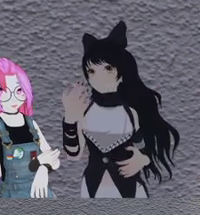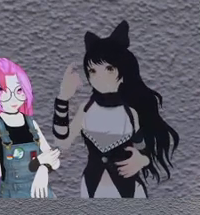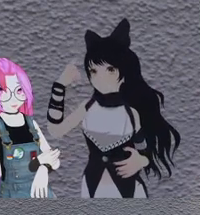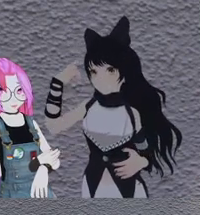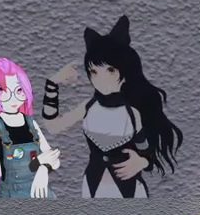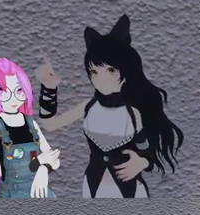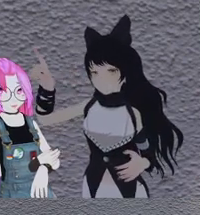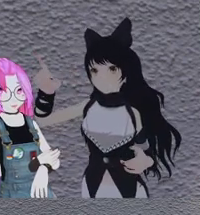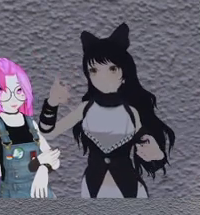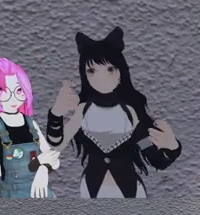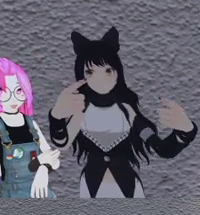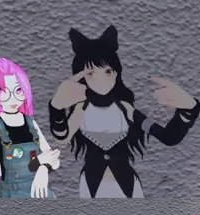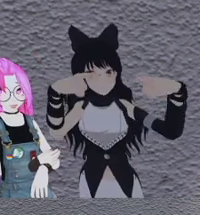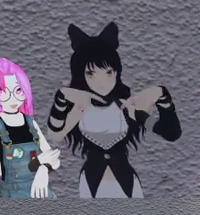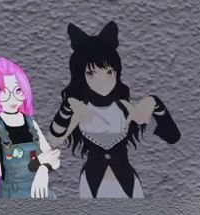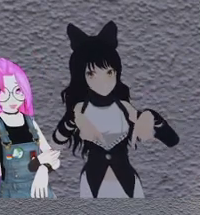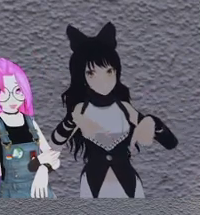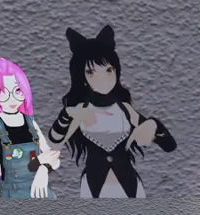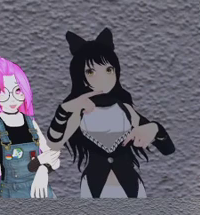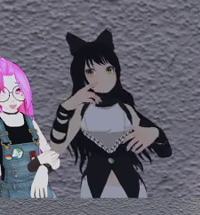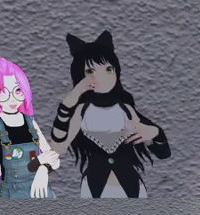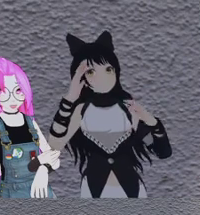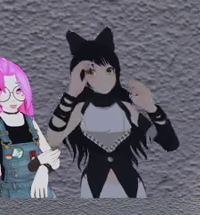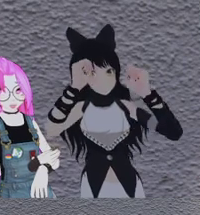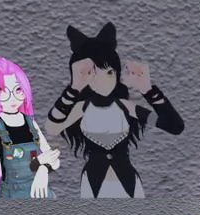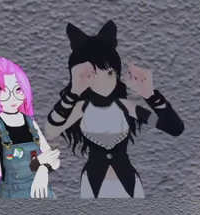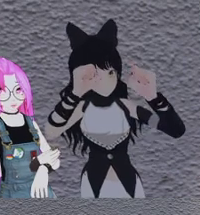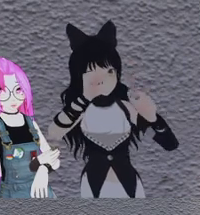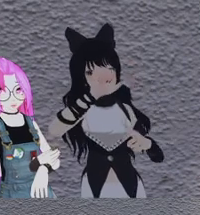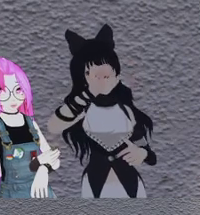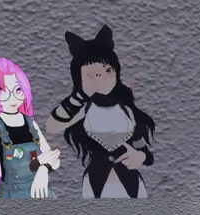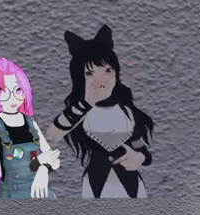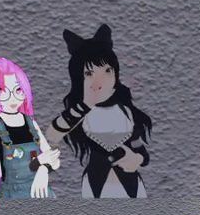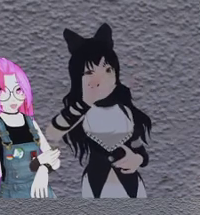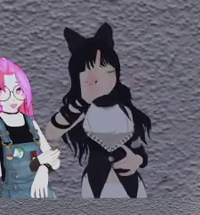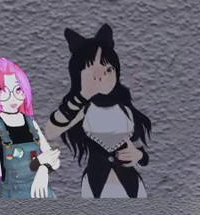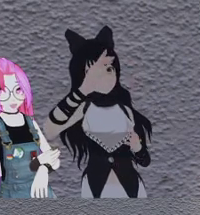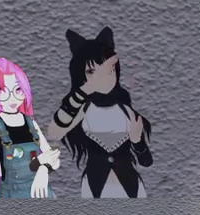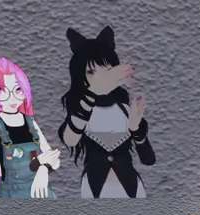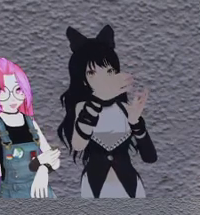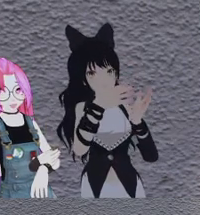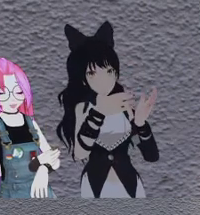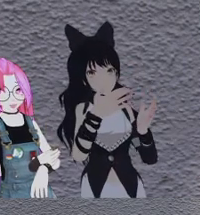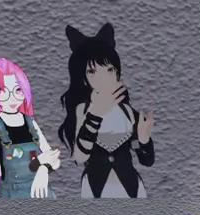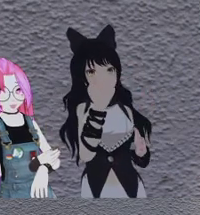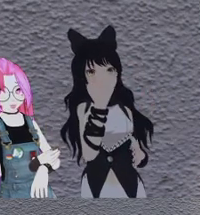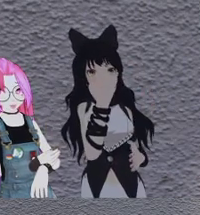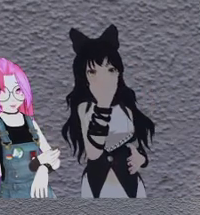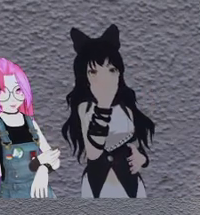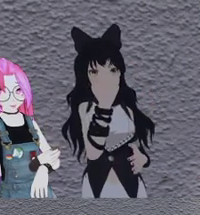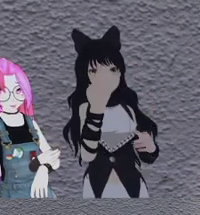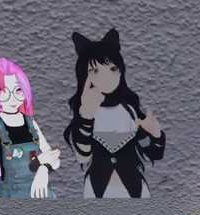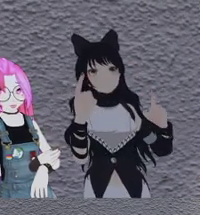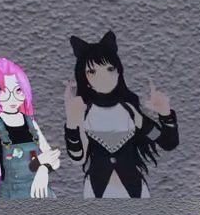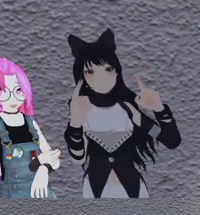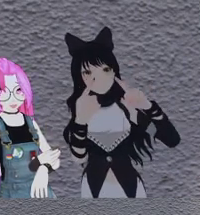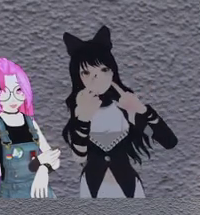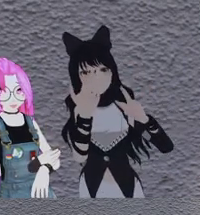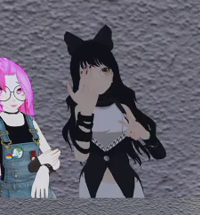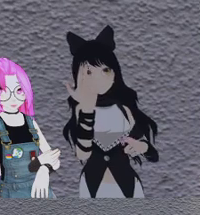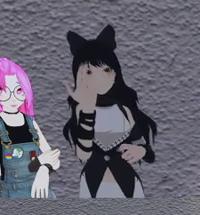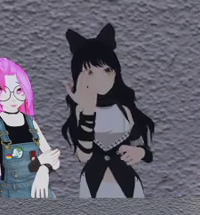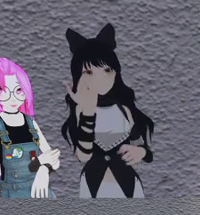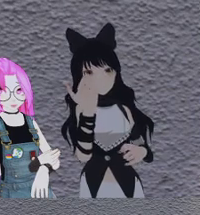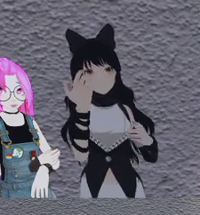you. Thank you so much for coming here and allowing me to teach ASL to you all. Lessons